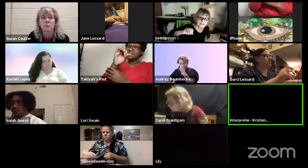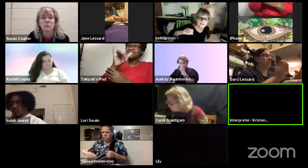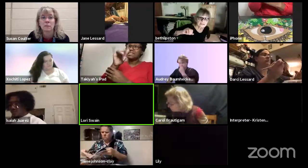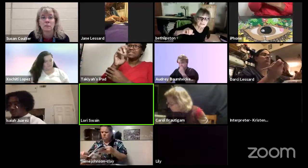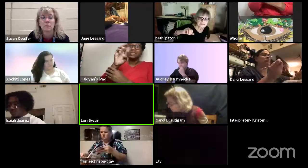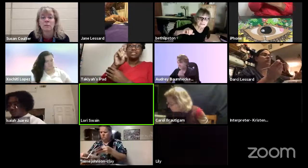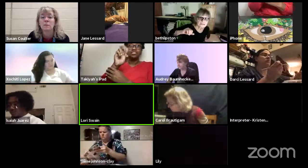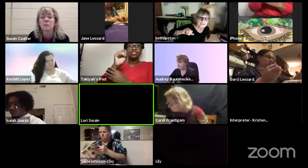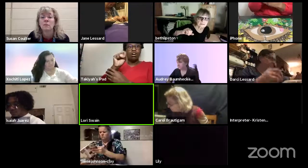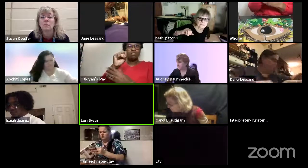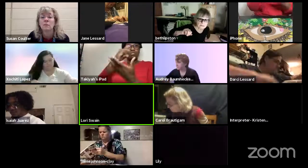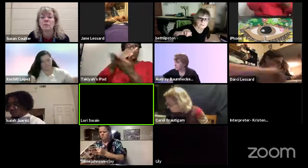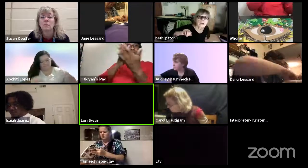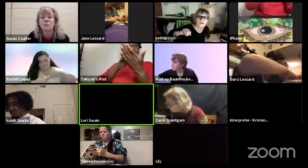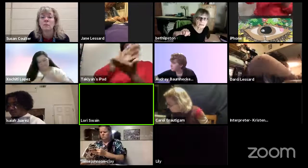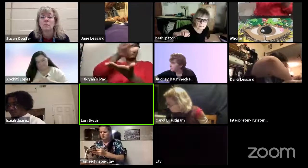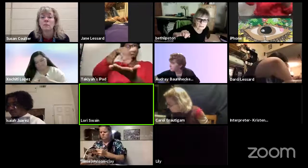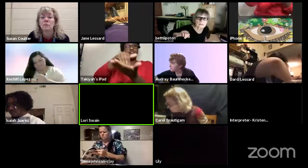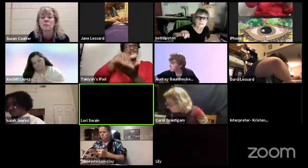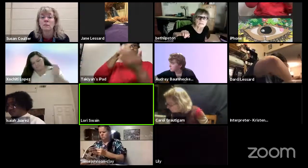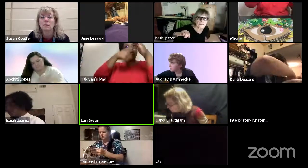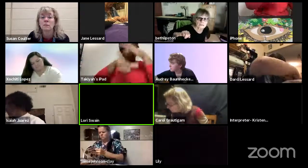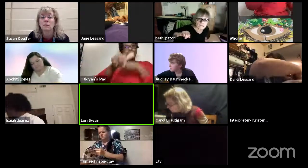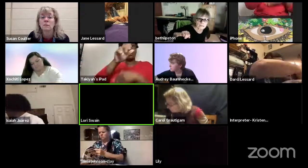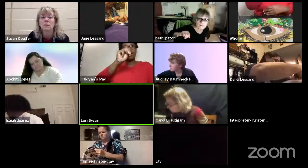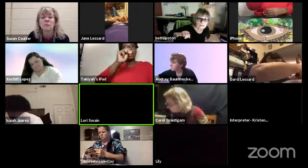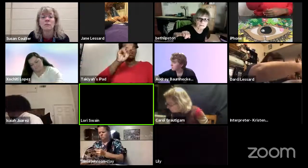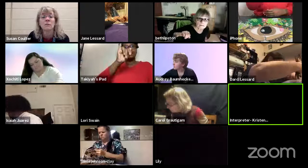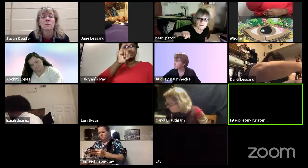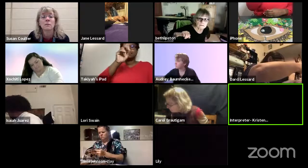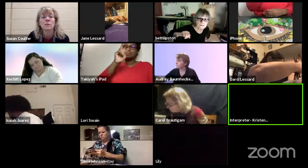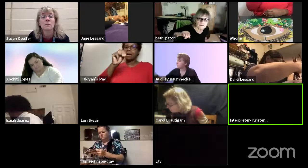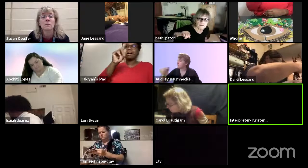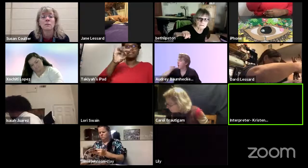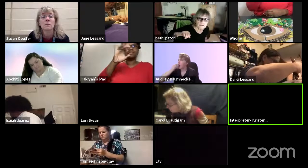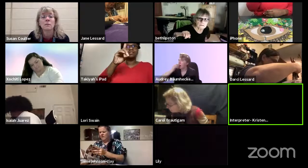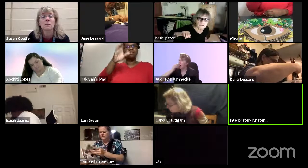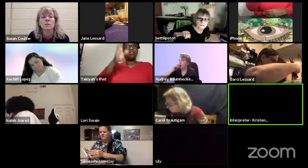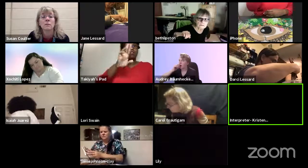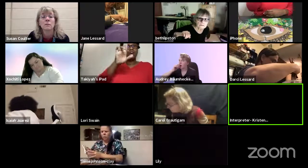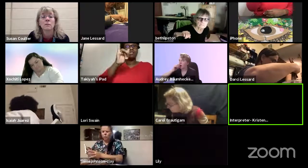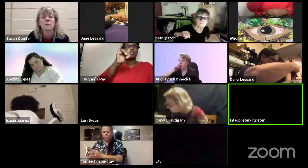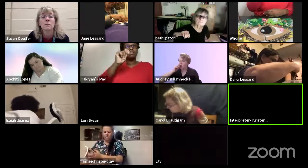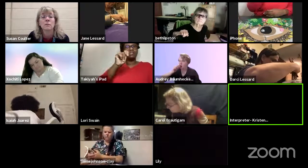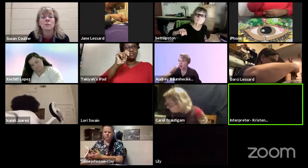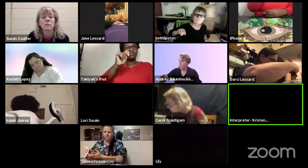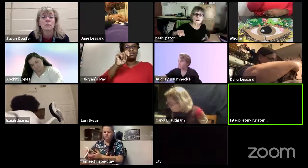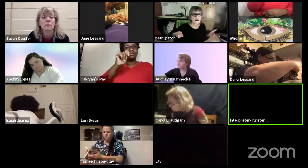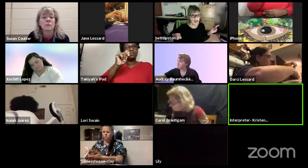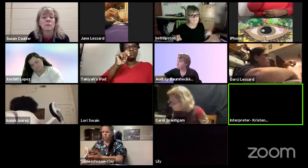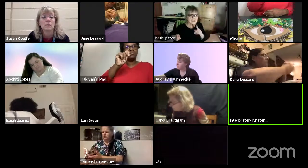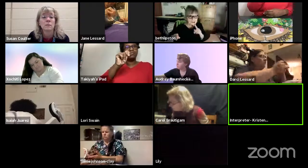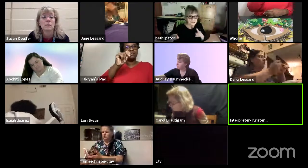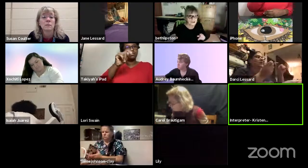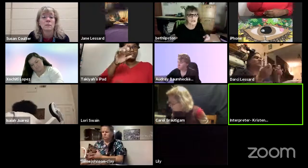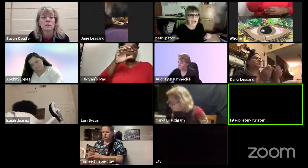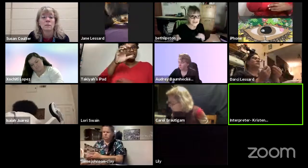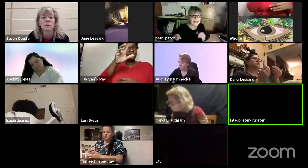Okay, okay. on the Dyers Center, if you look under that NTIDR